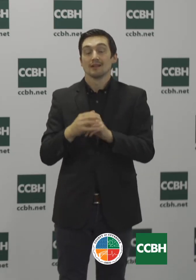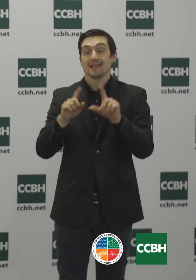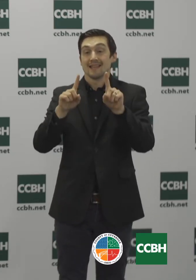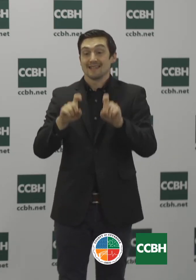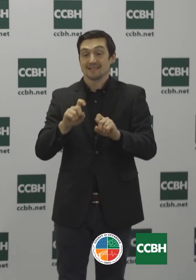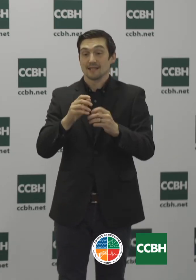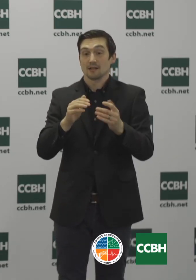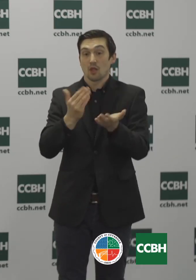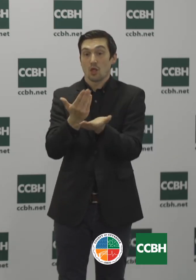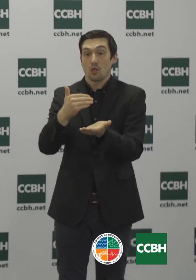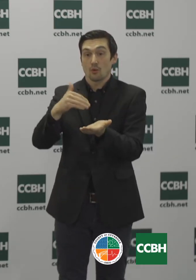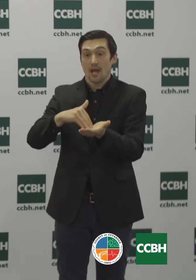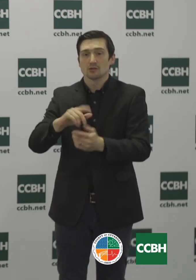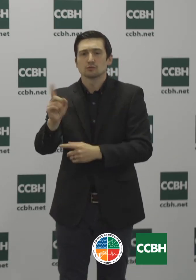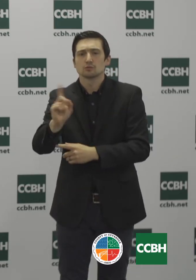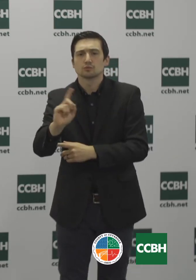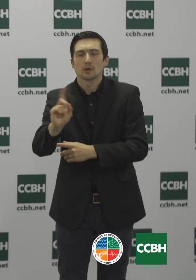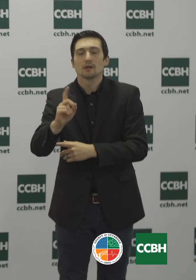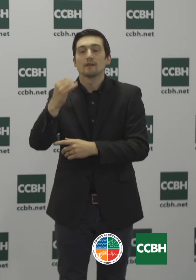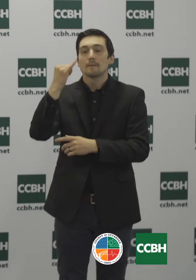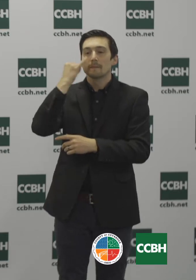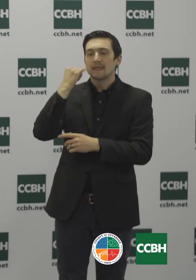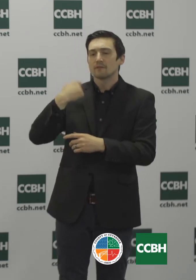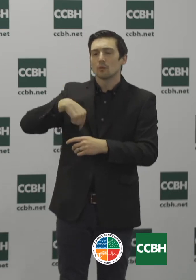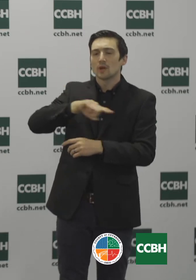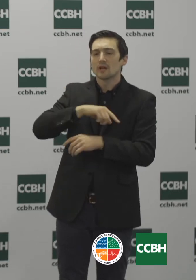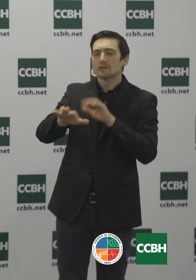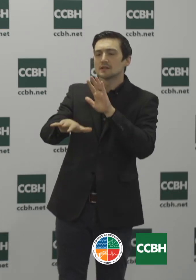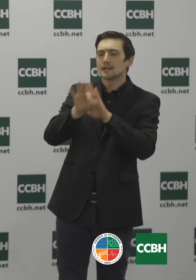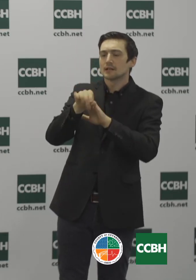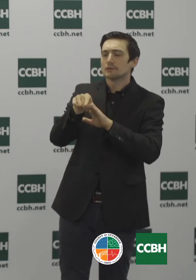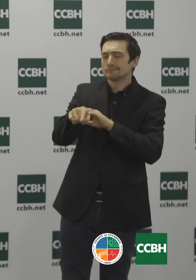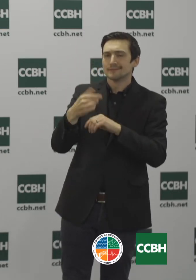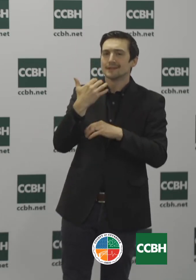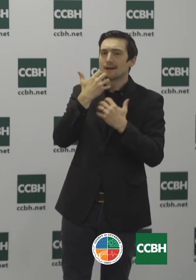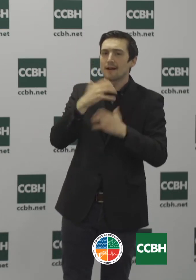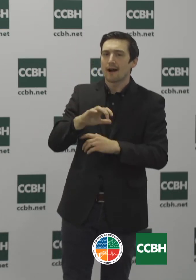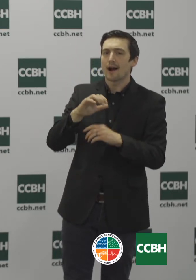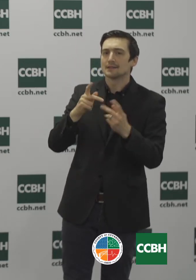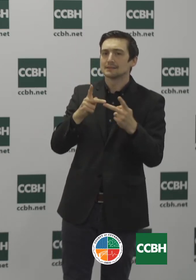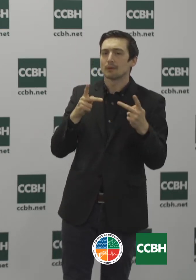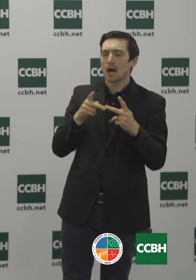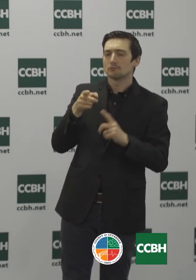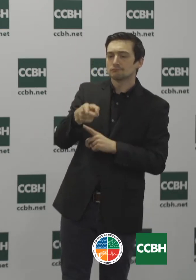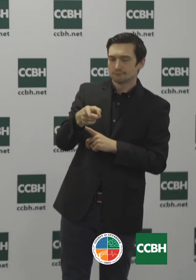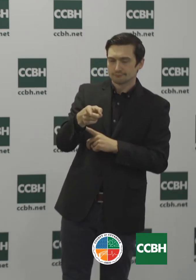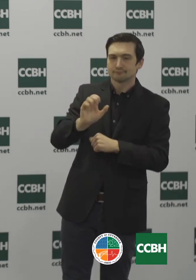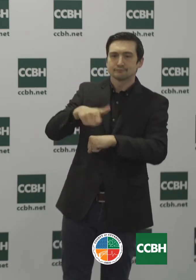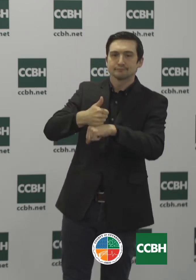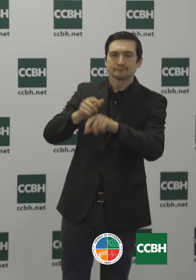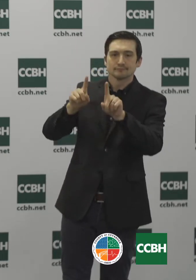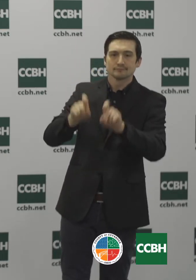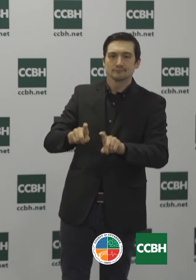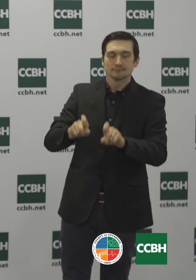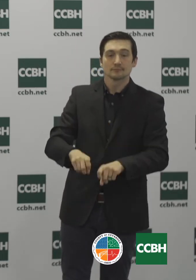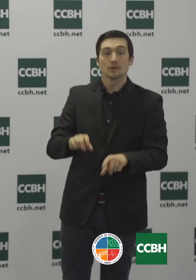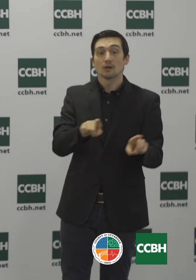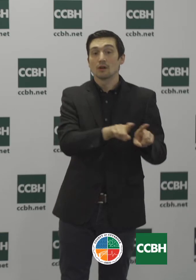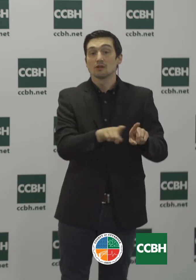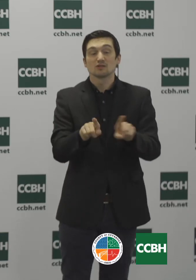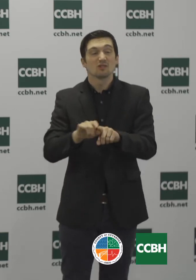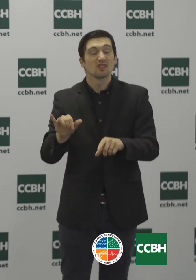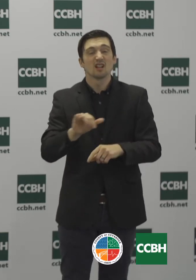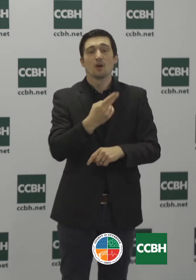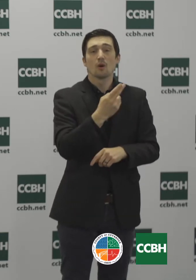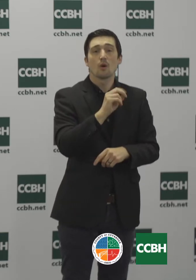hotspots or clusters detected by the County Board of Health, and congregate facilities like homeless shelters, community